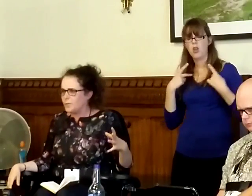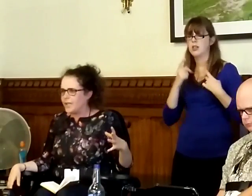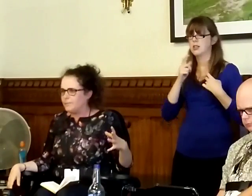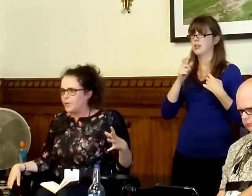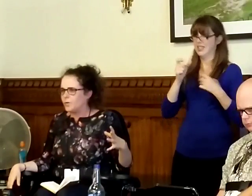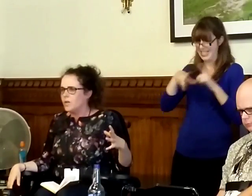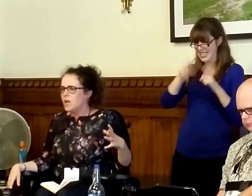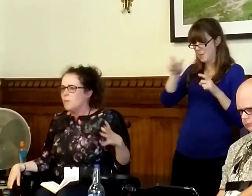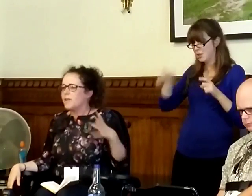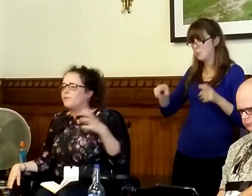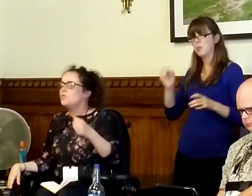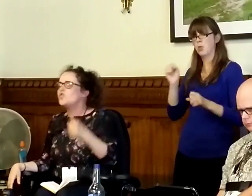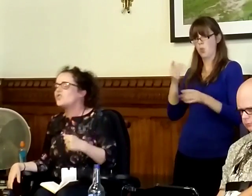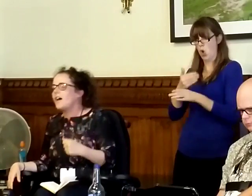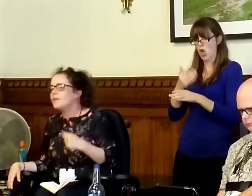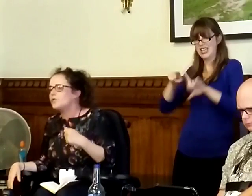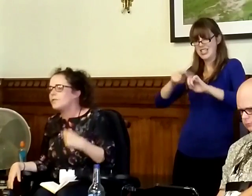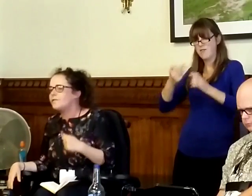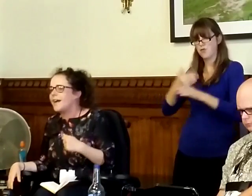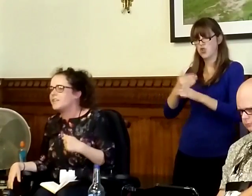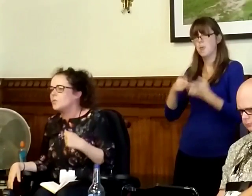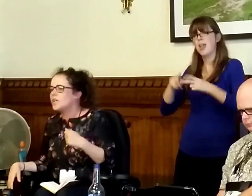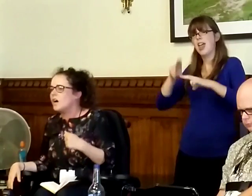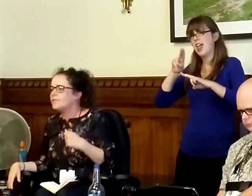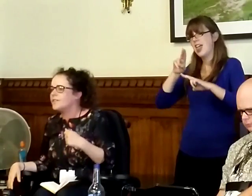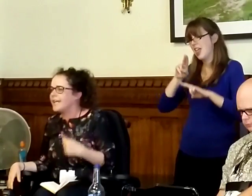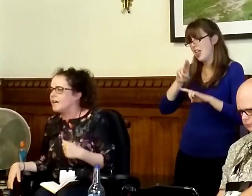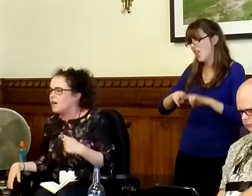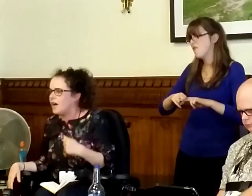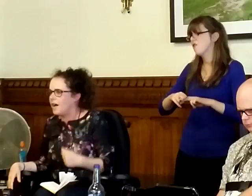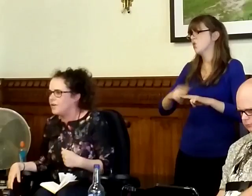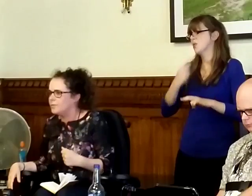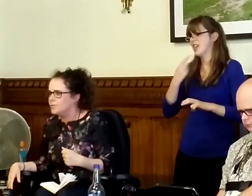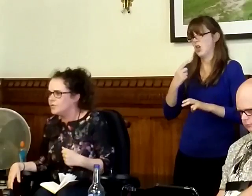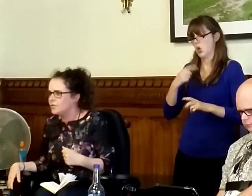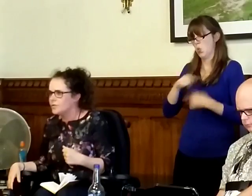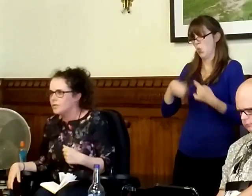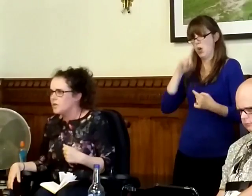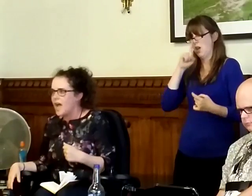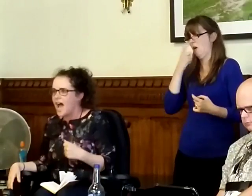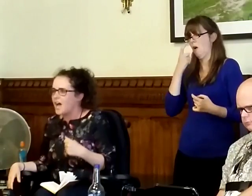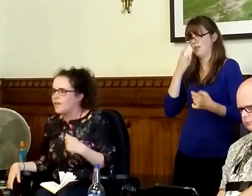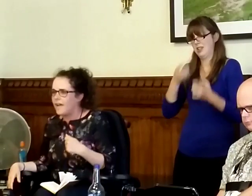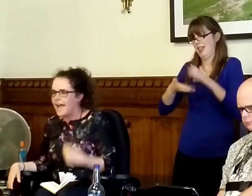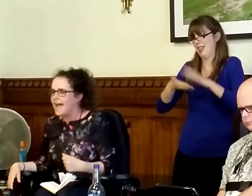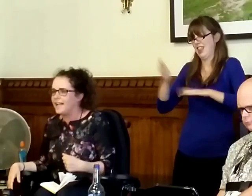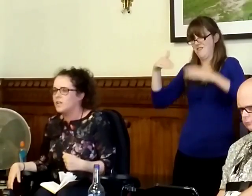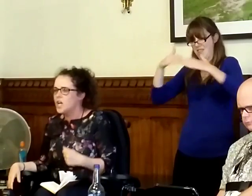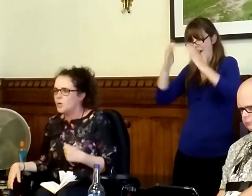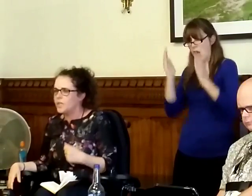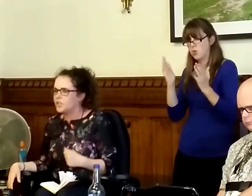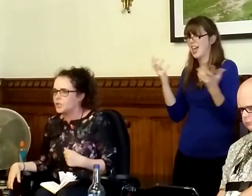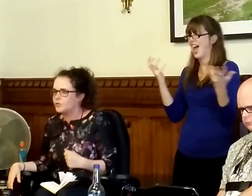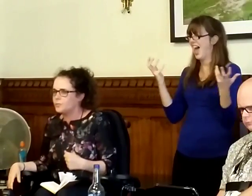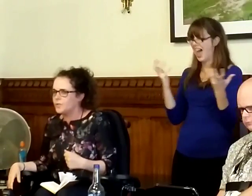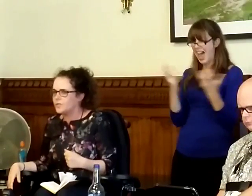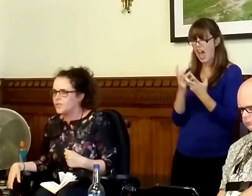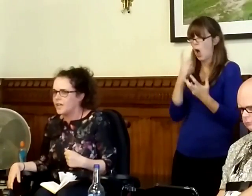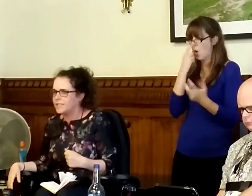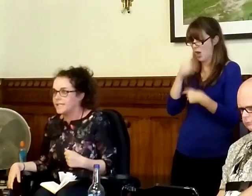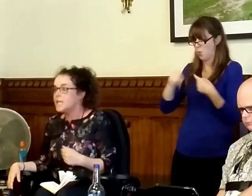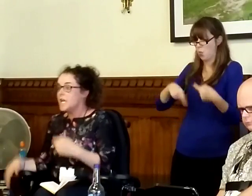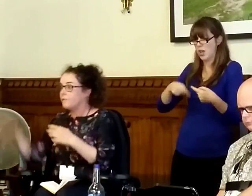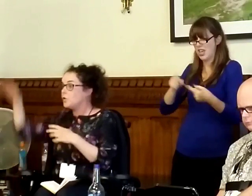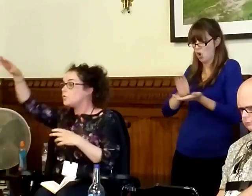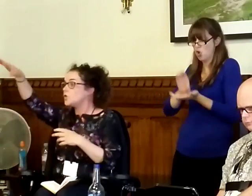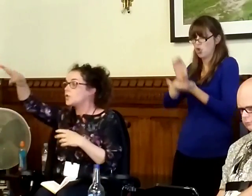jobs as disabled people. But if you stifle the fact that we can't even get out of our homes, how the hell are we going to contribute